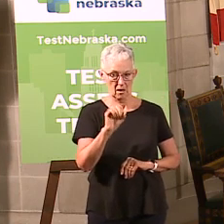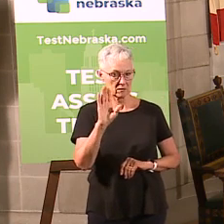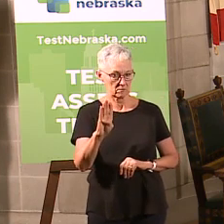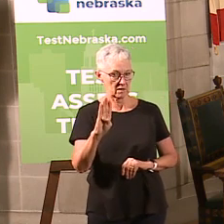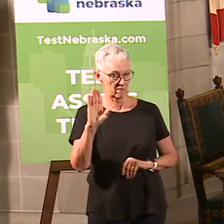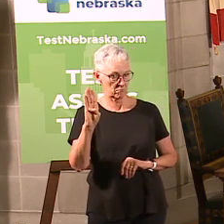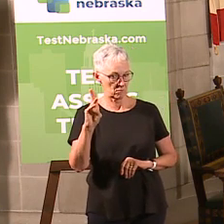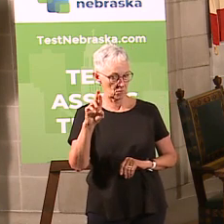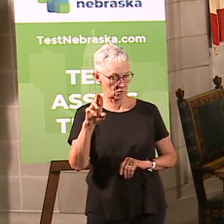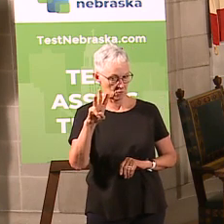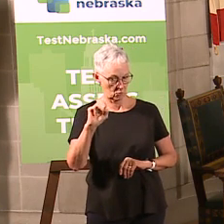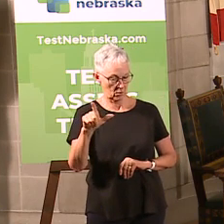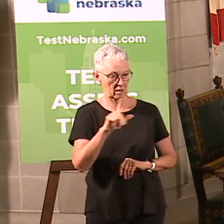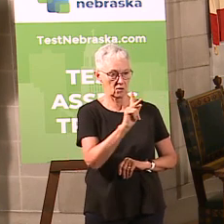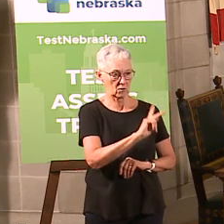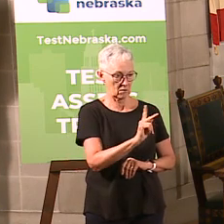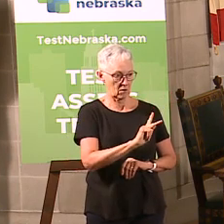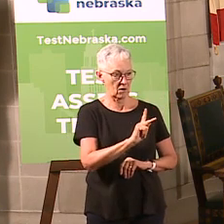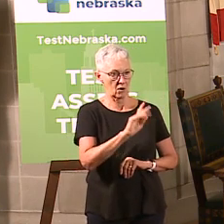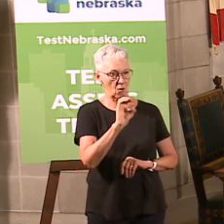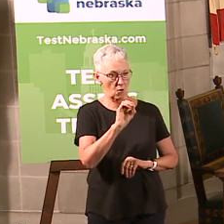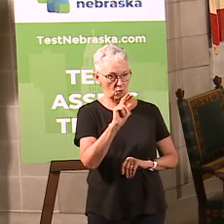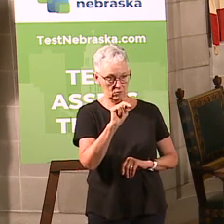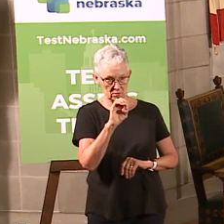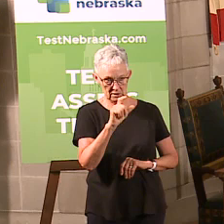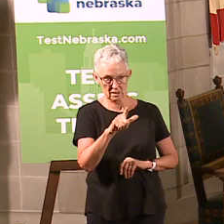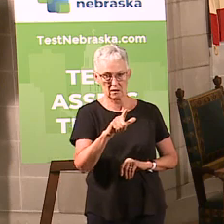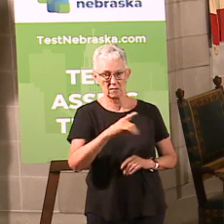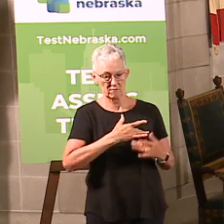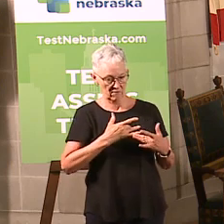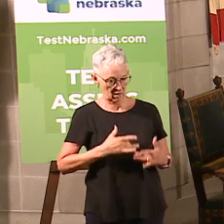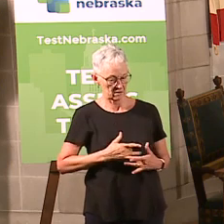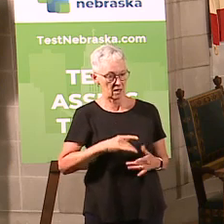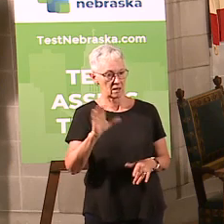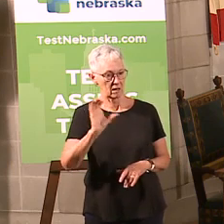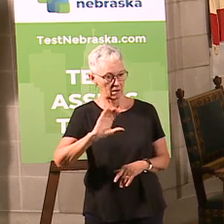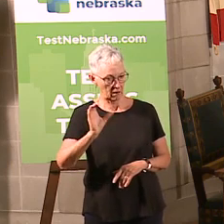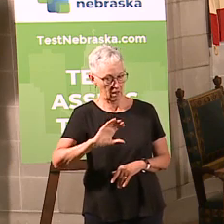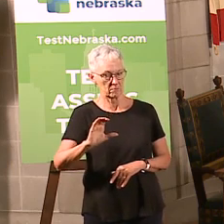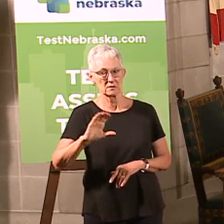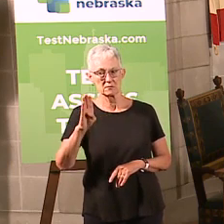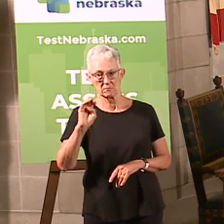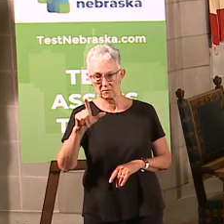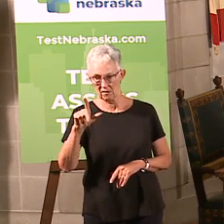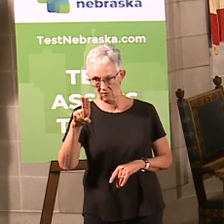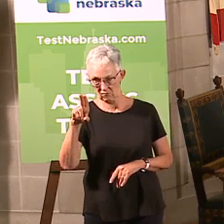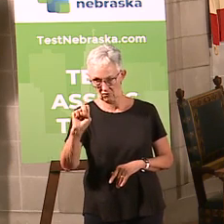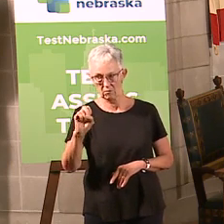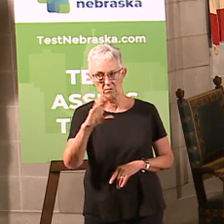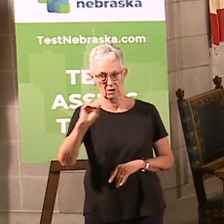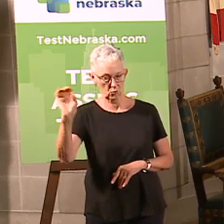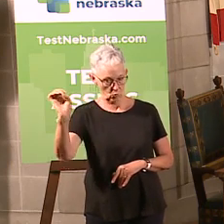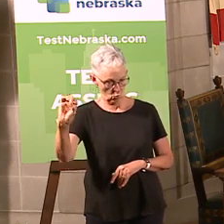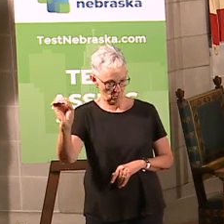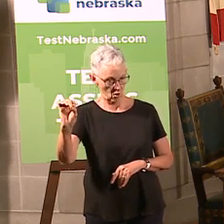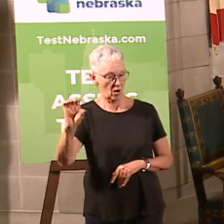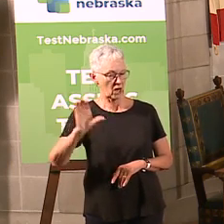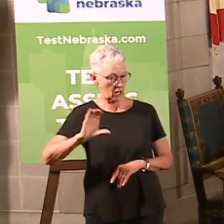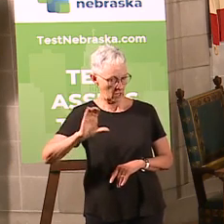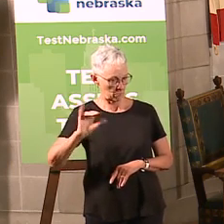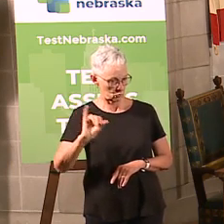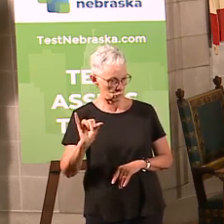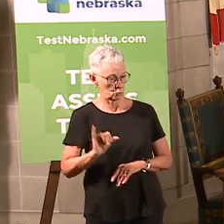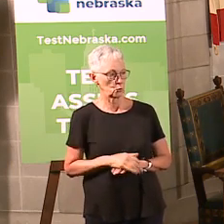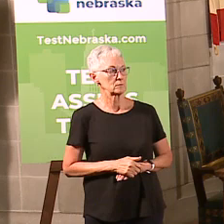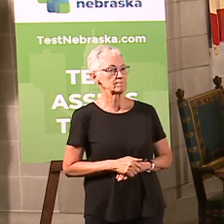Kearney, Norfolk, O'Neill, Valentine, Columbus, York, Lincoln, Falls City, Bellevue, and Omaha. So those are the places that we